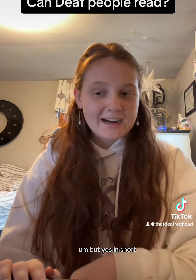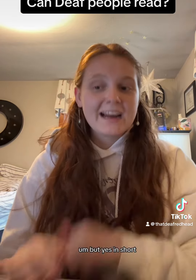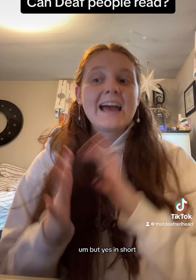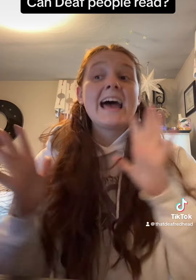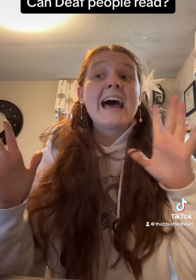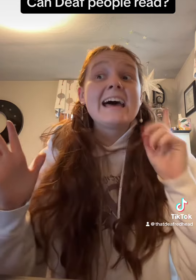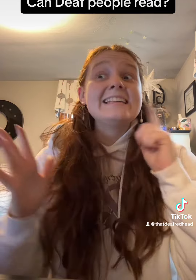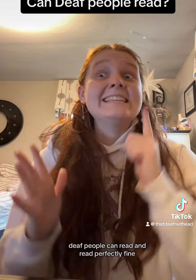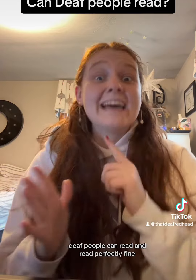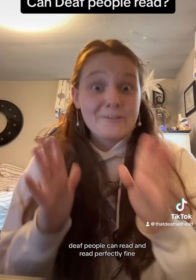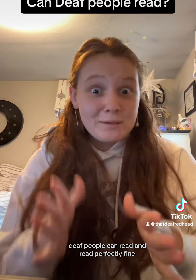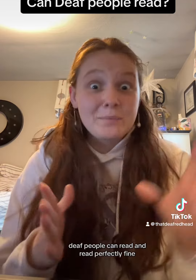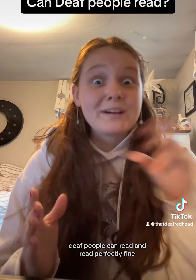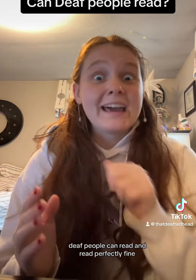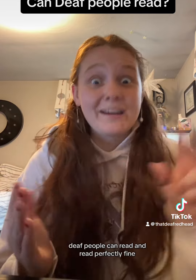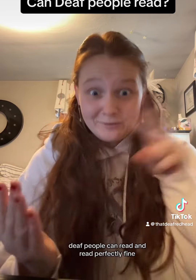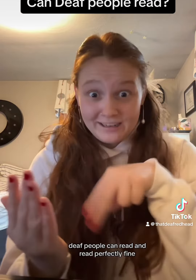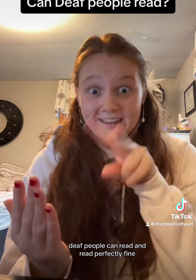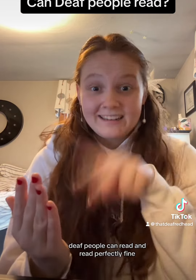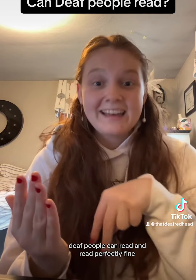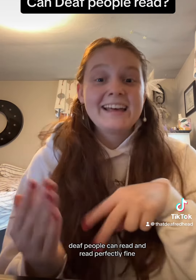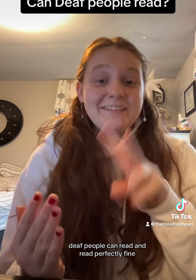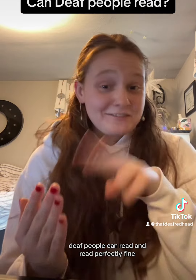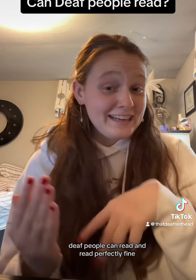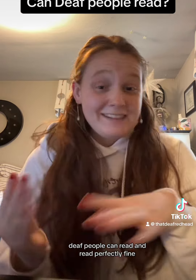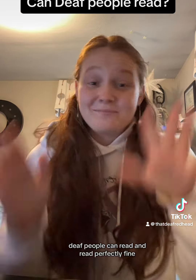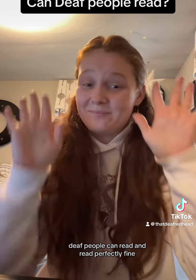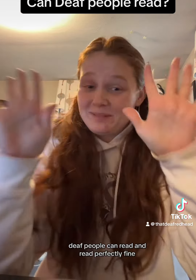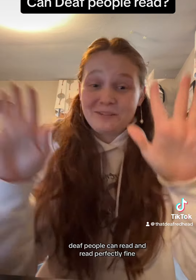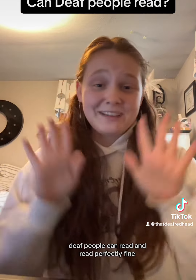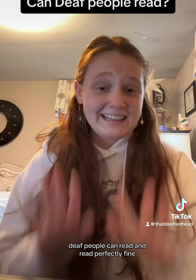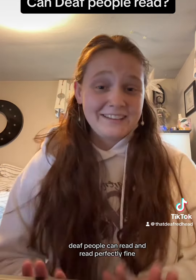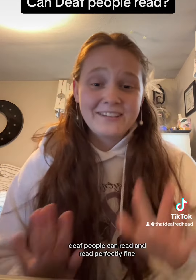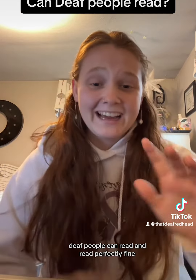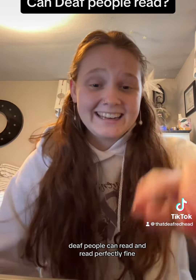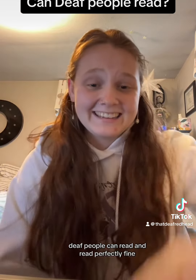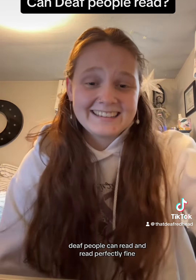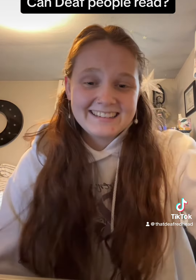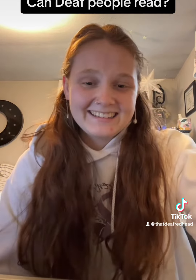short, deaf people can read and read perfectly fine.